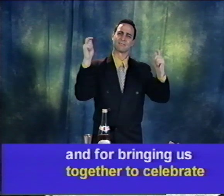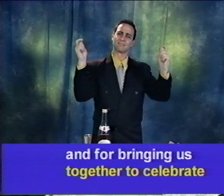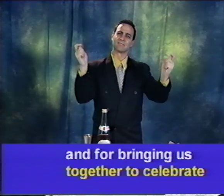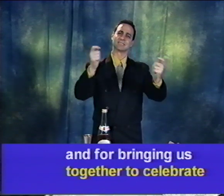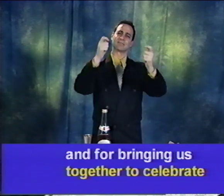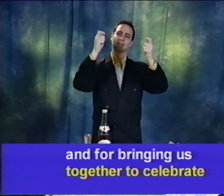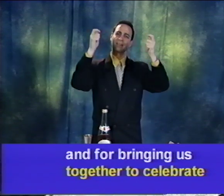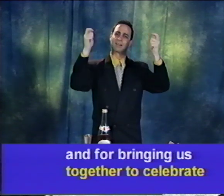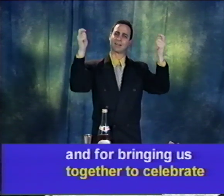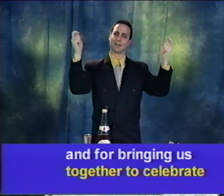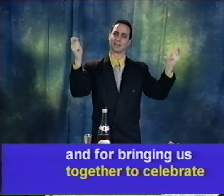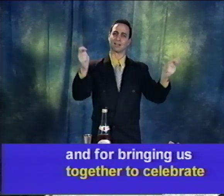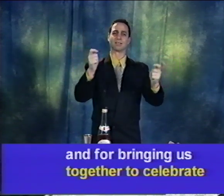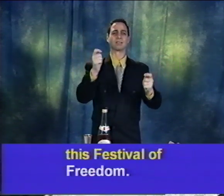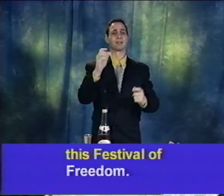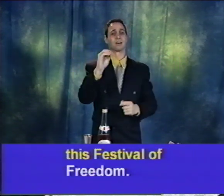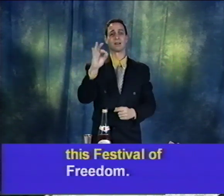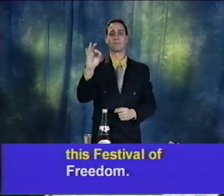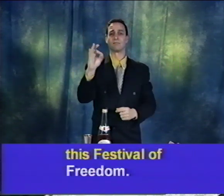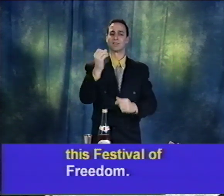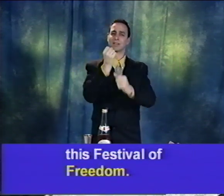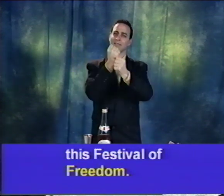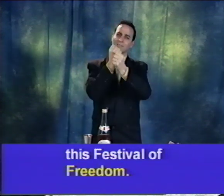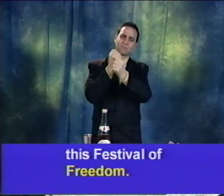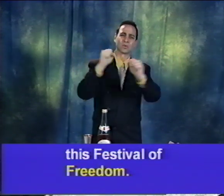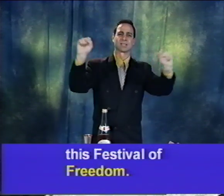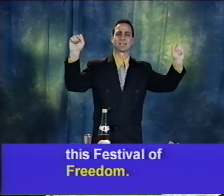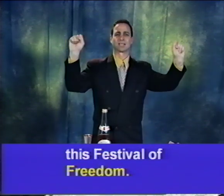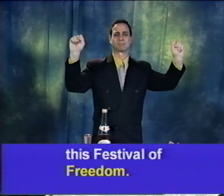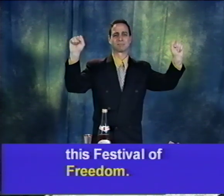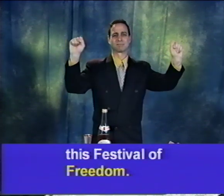for this festival of freedom.